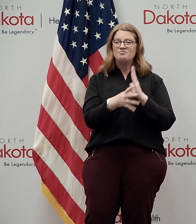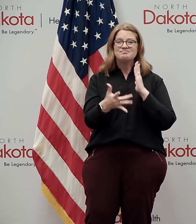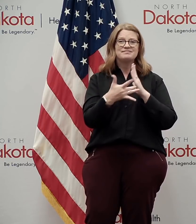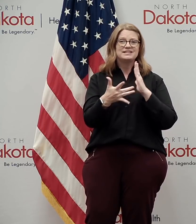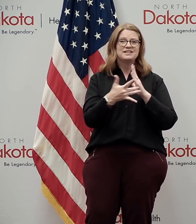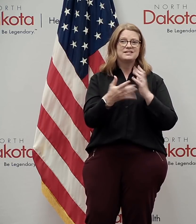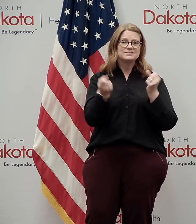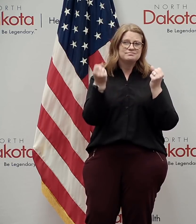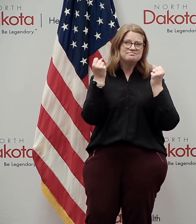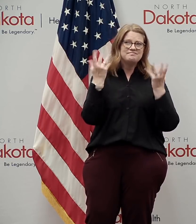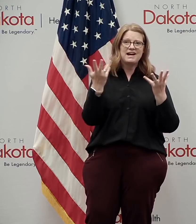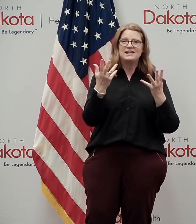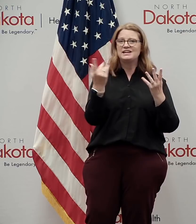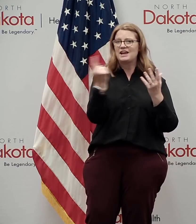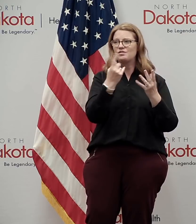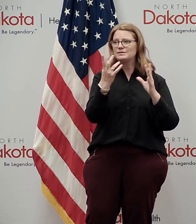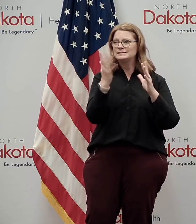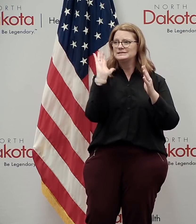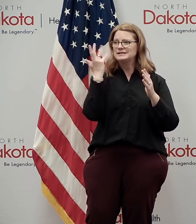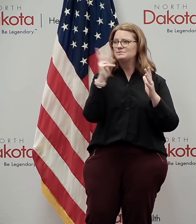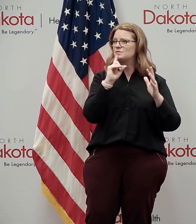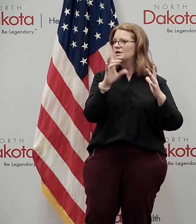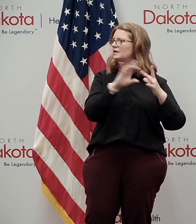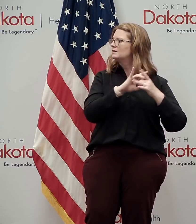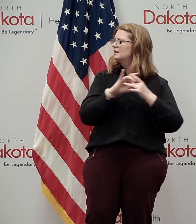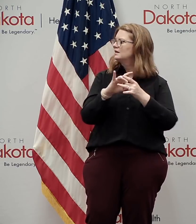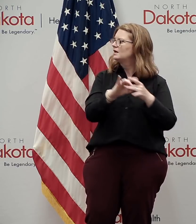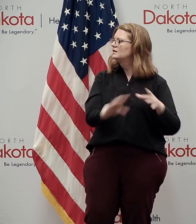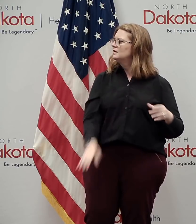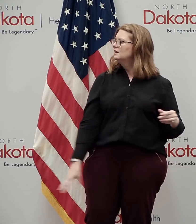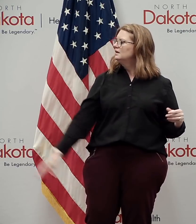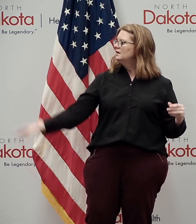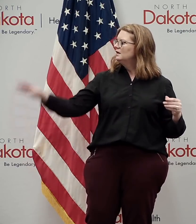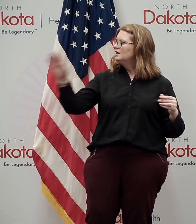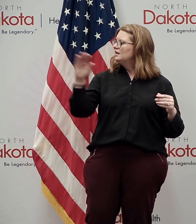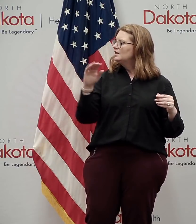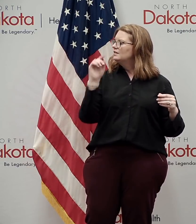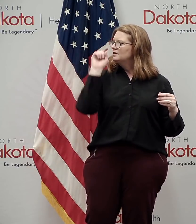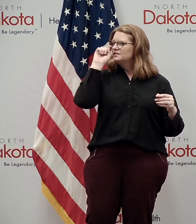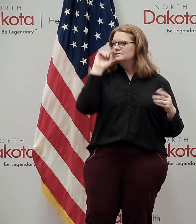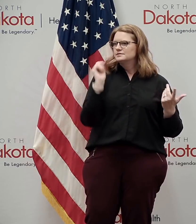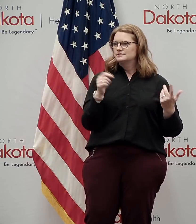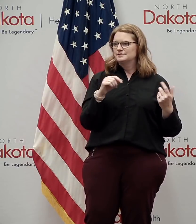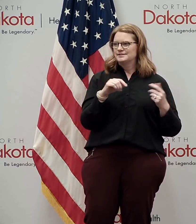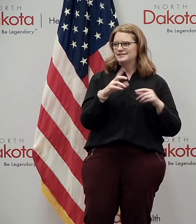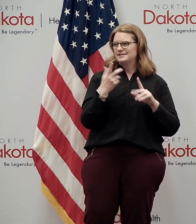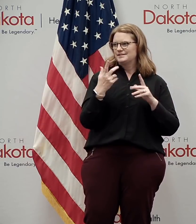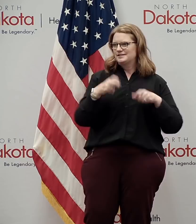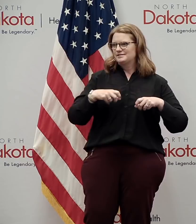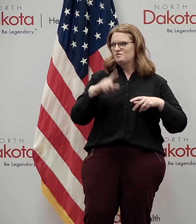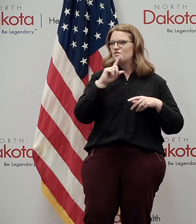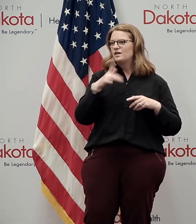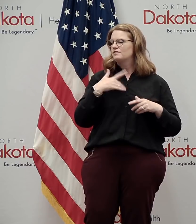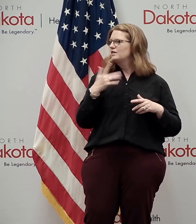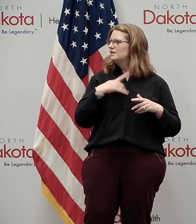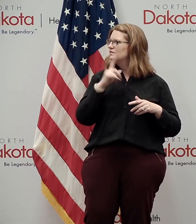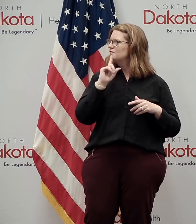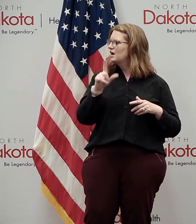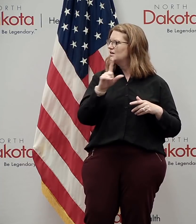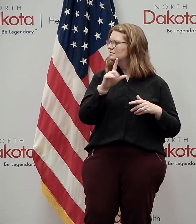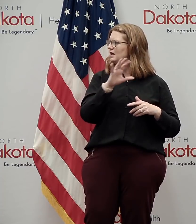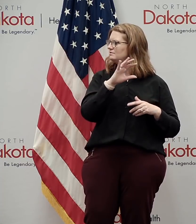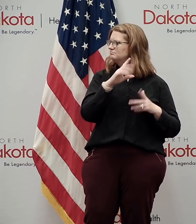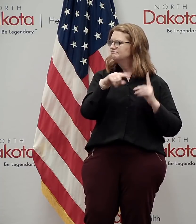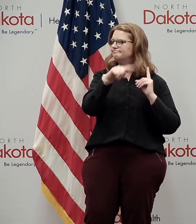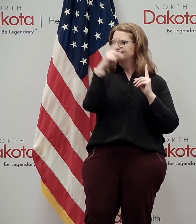still some bottlenecks at different rural places. But I feel very optimistic about our system across the level, and we know,